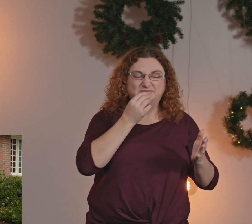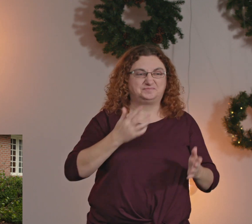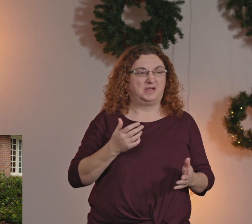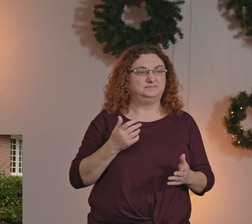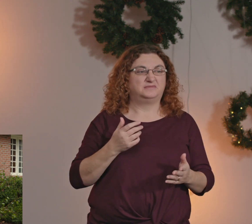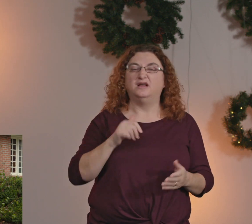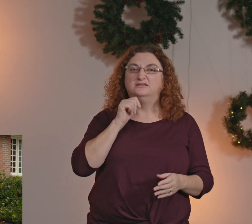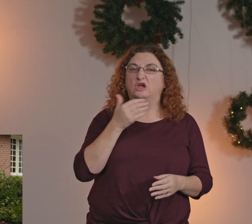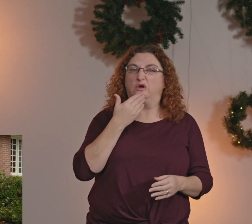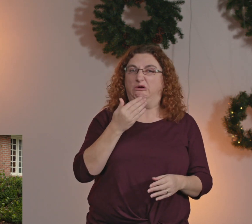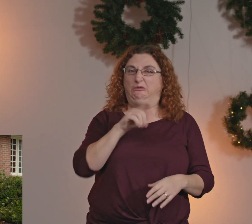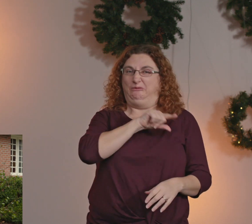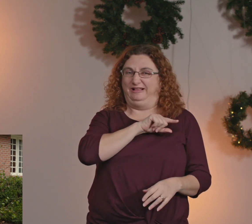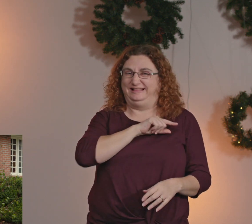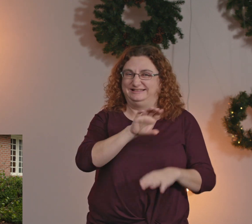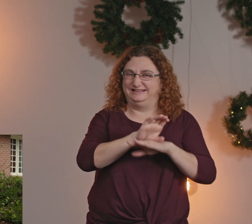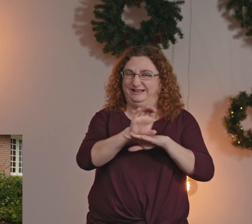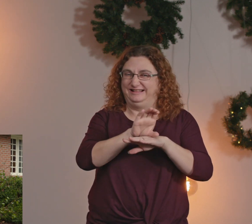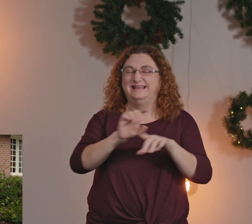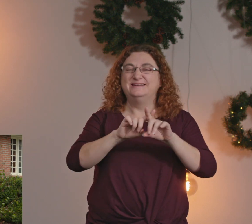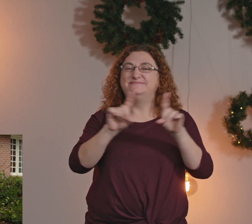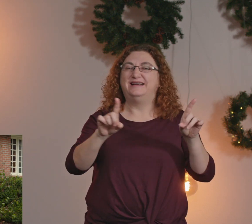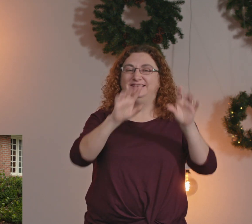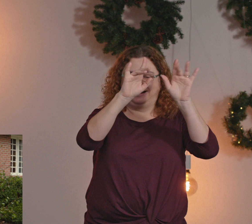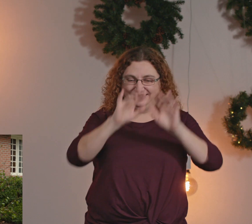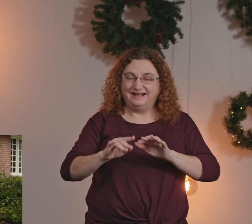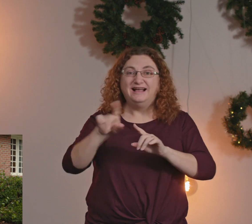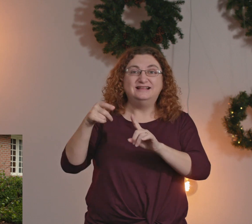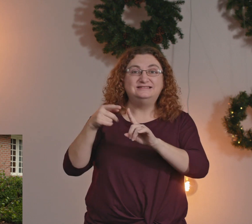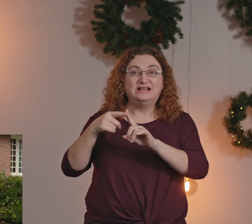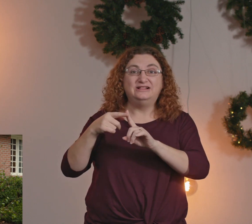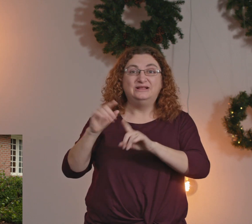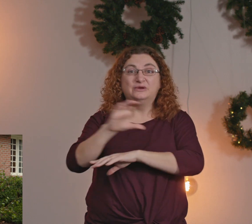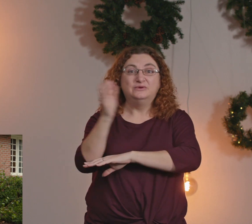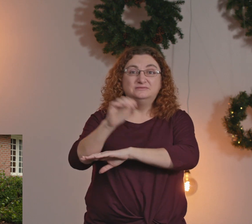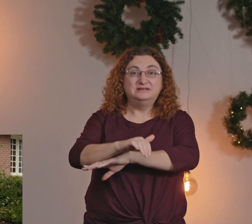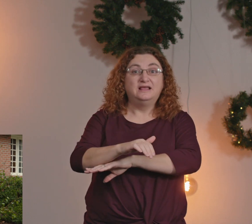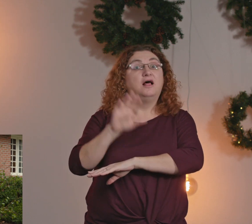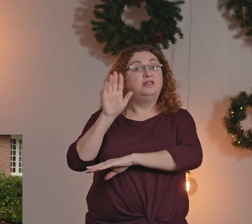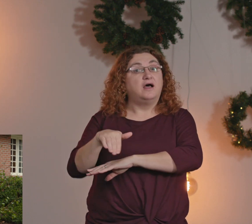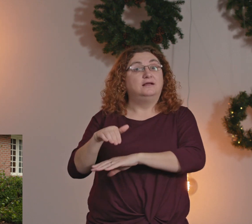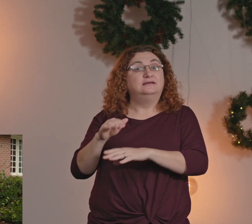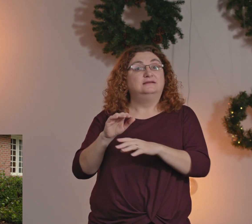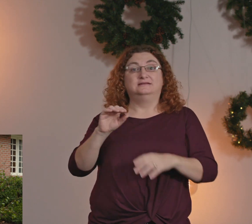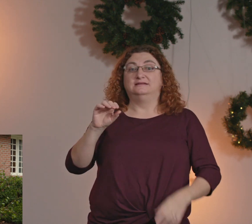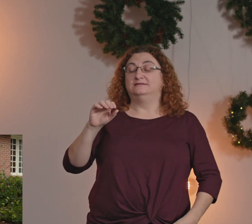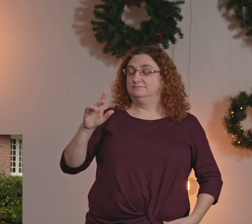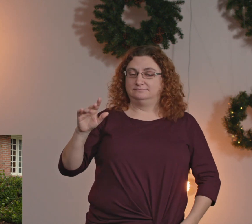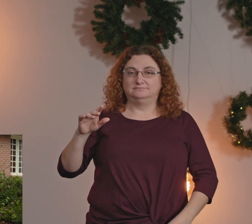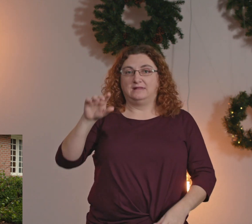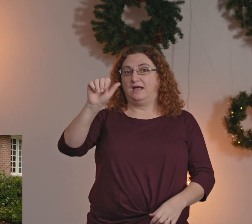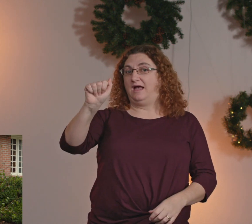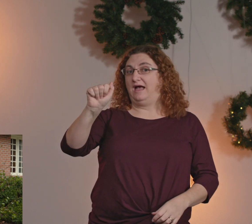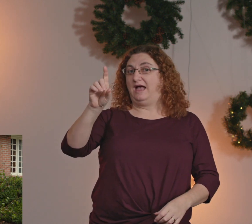chocolate every day until Christmas Day arrived. Advent is the season that the church celebrates as we await for the day that